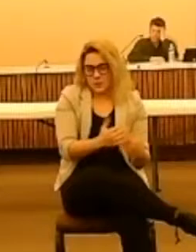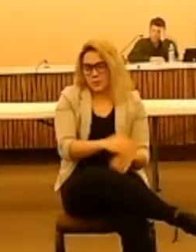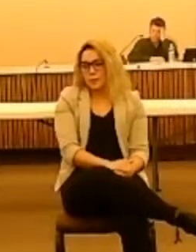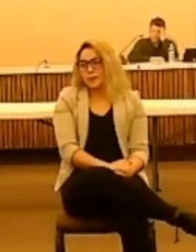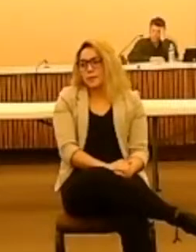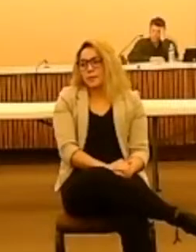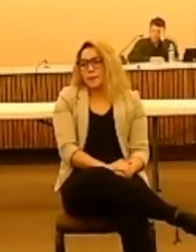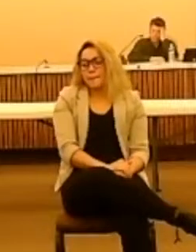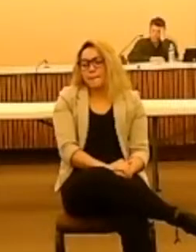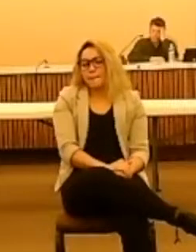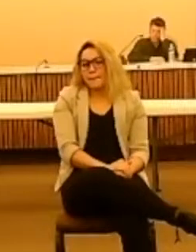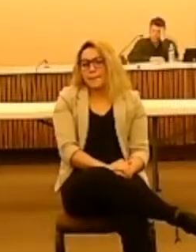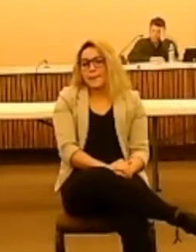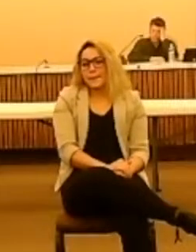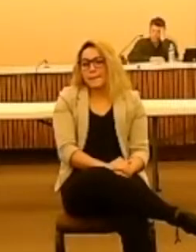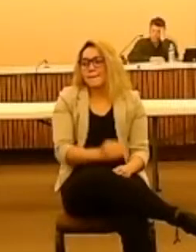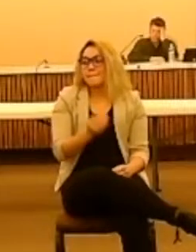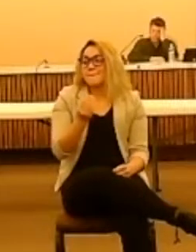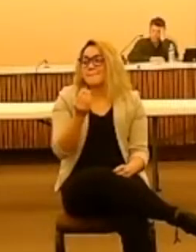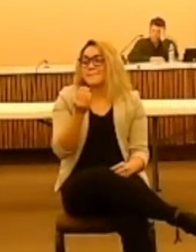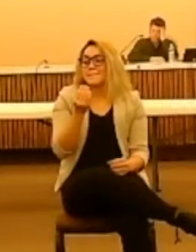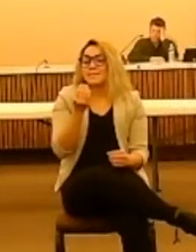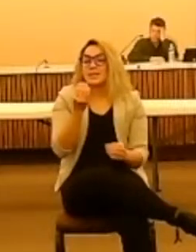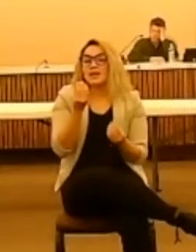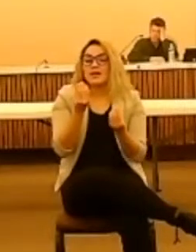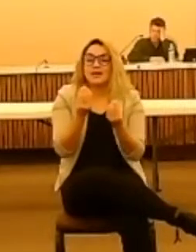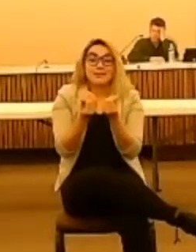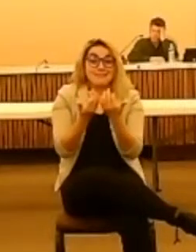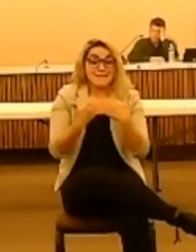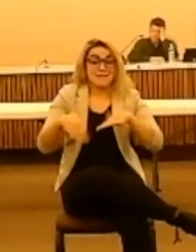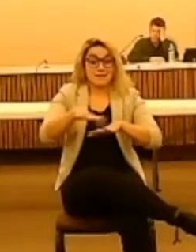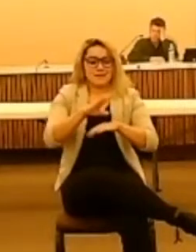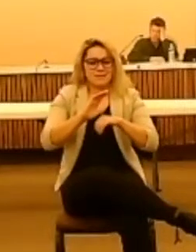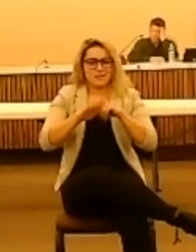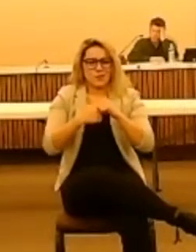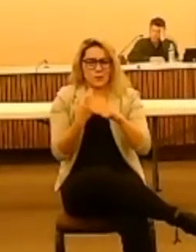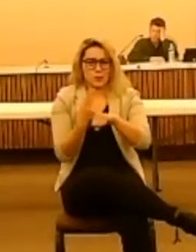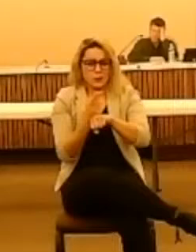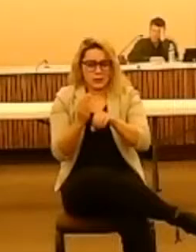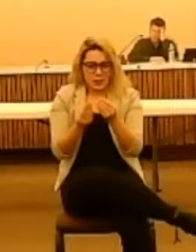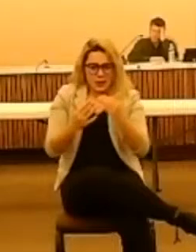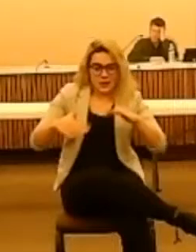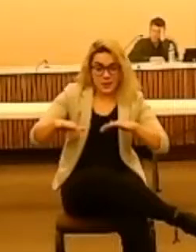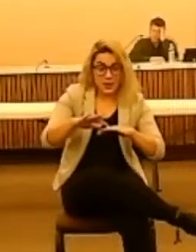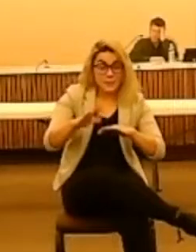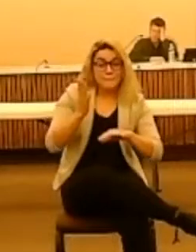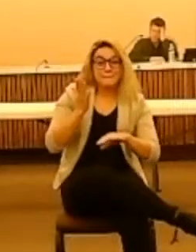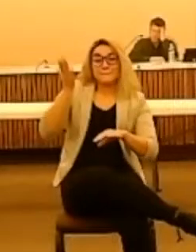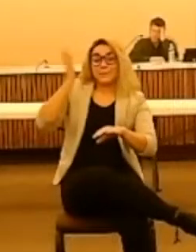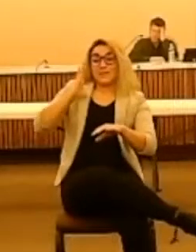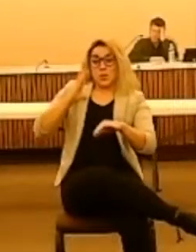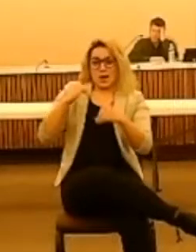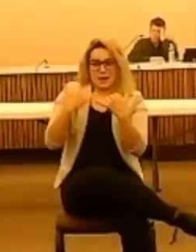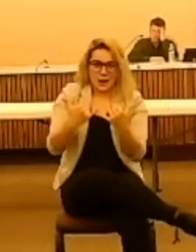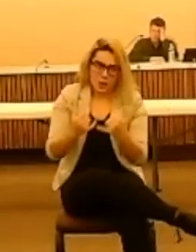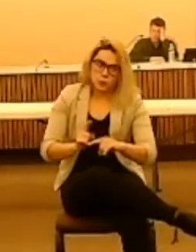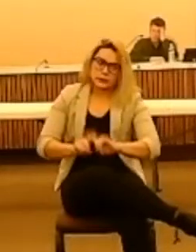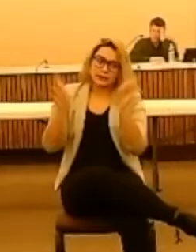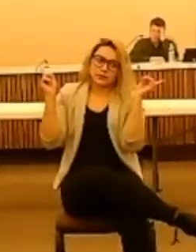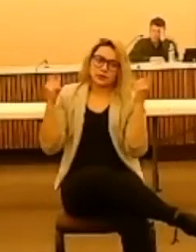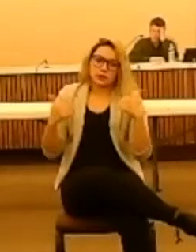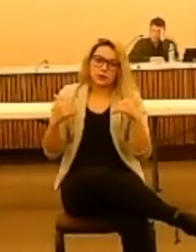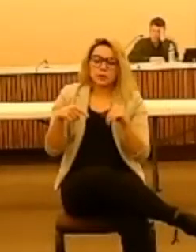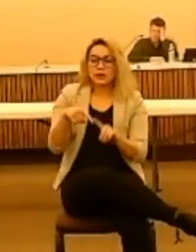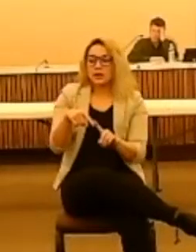of a delta, if you will, a significant delta between the cap that was set in the PUD and the amount of units that